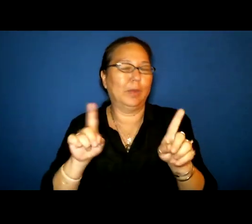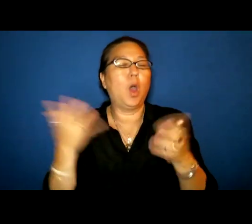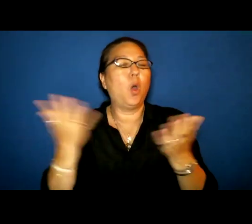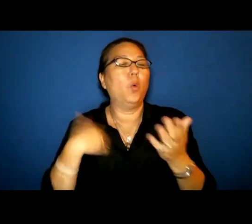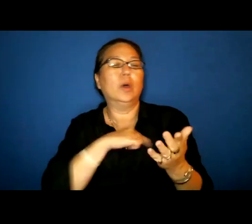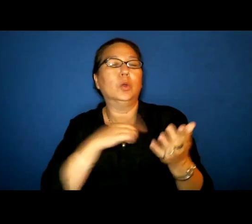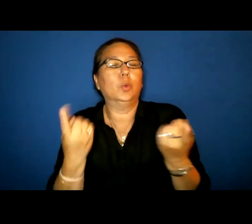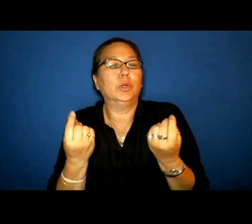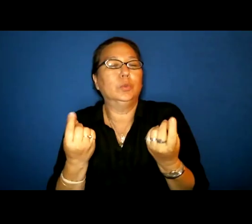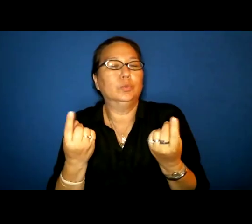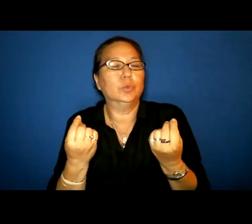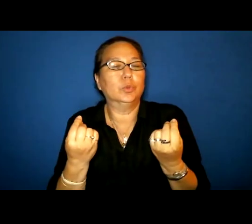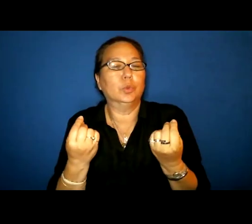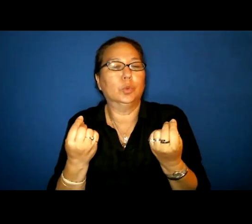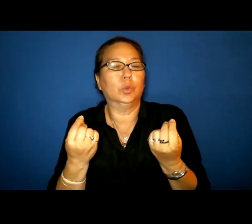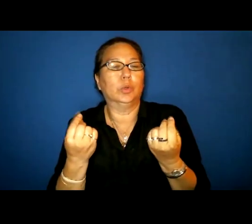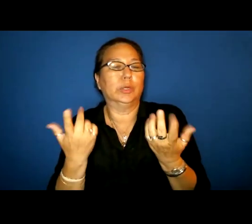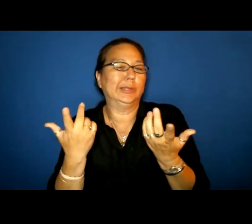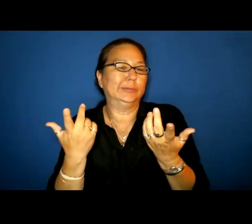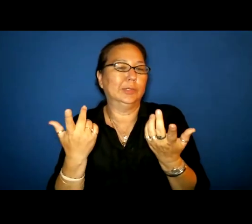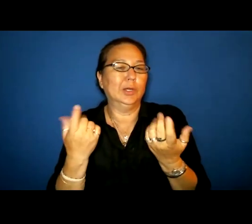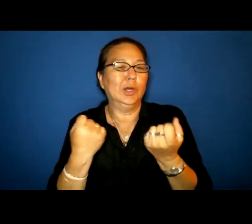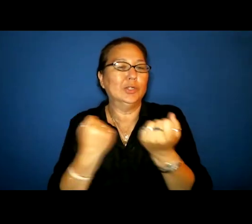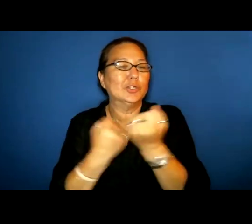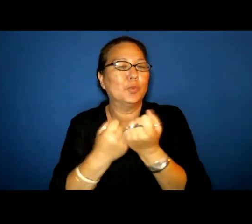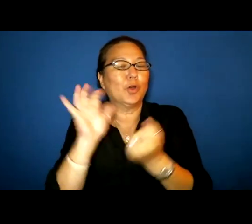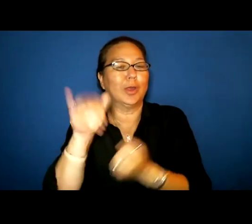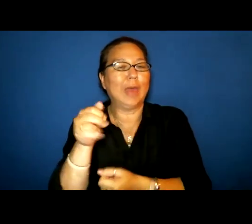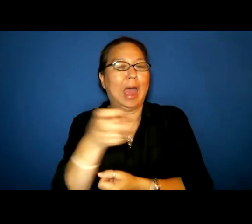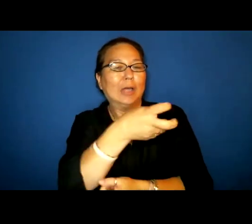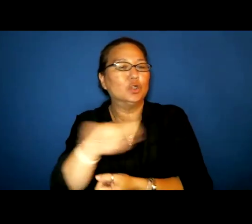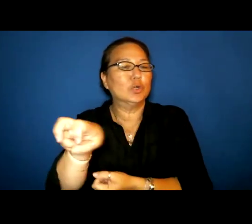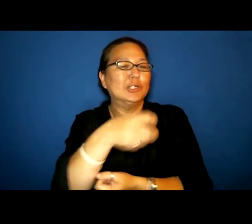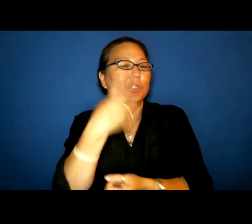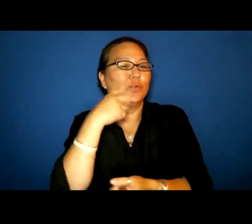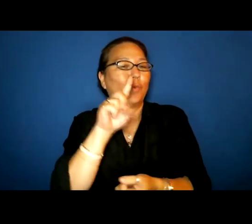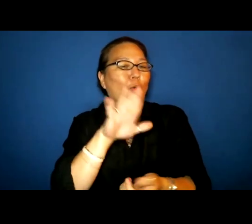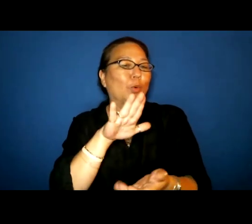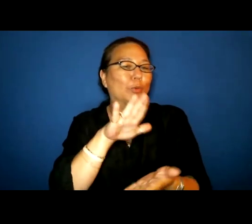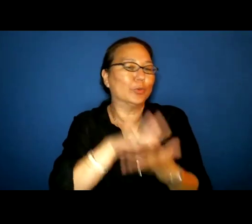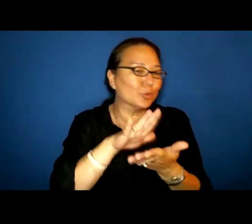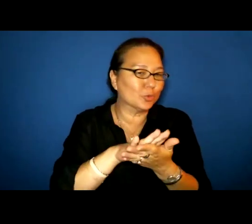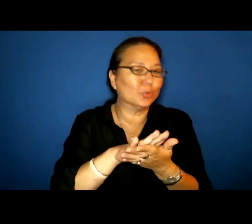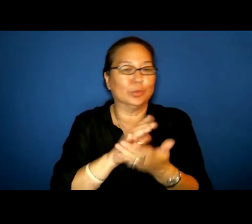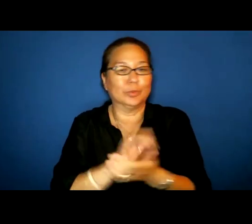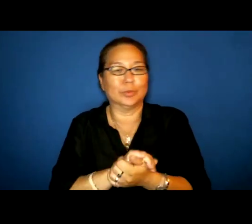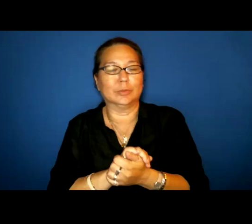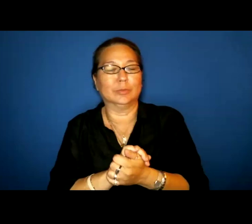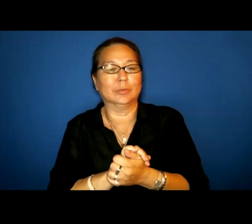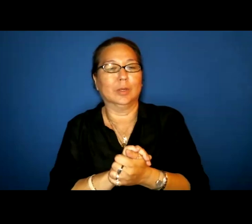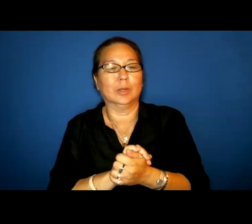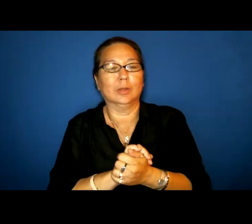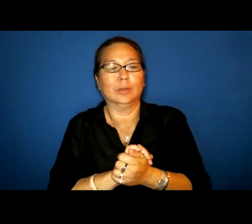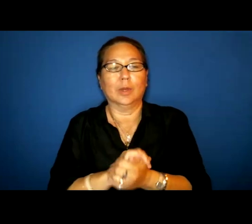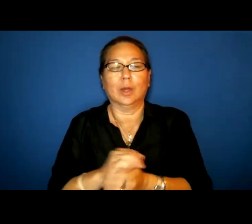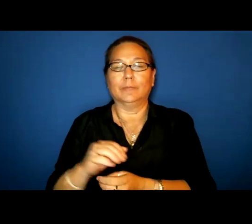schools that we voted to close and merge back in the spring? Yeah. So in the case of Excel and Lions, we